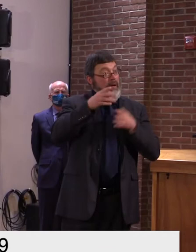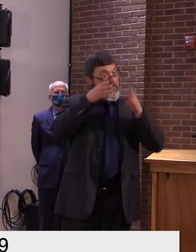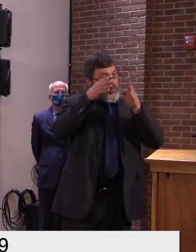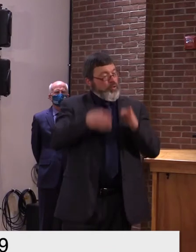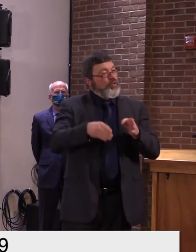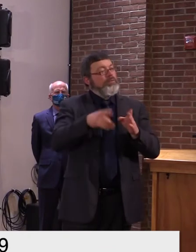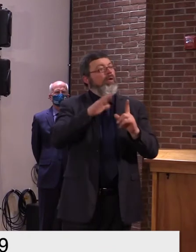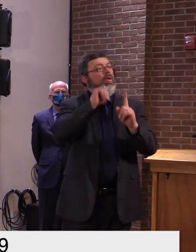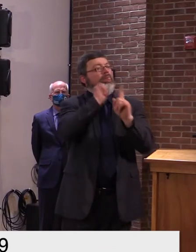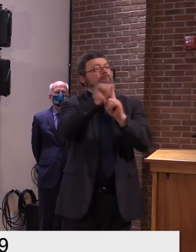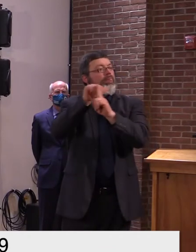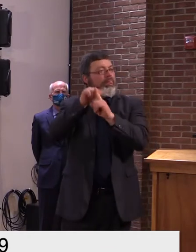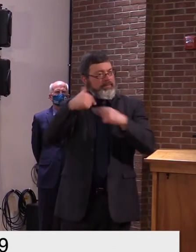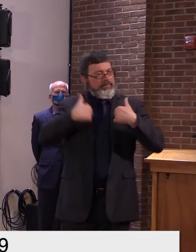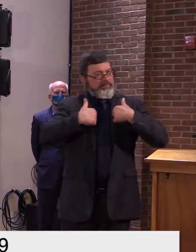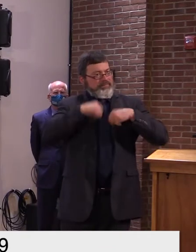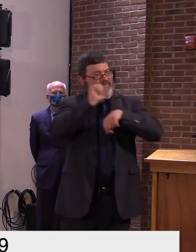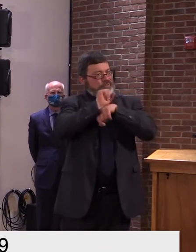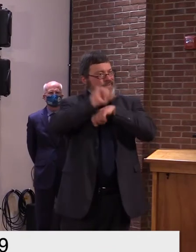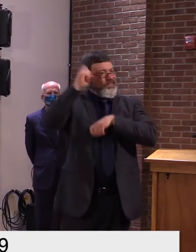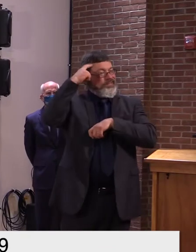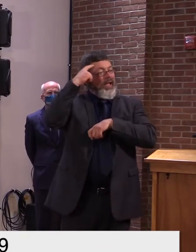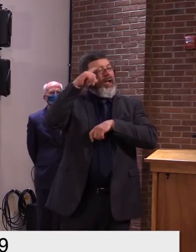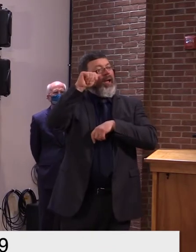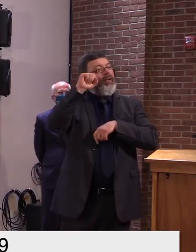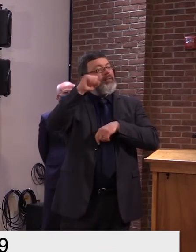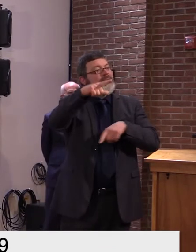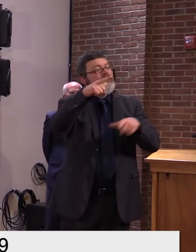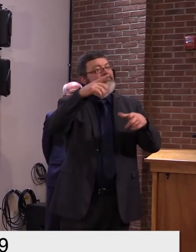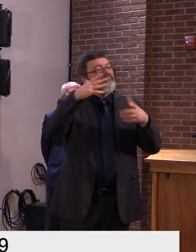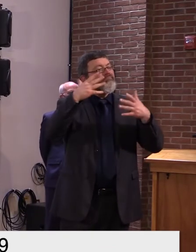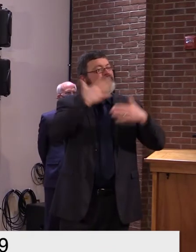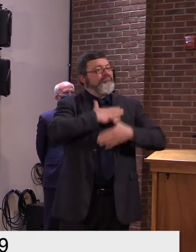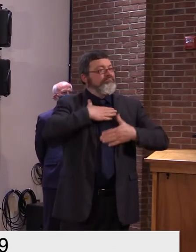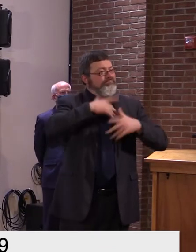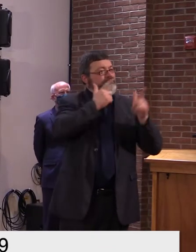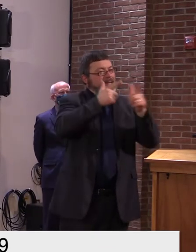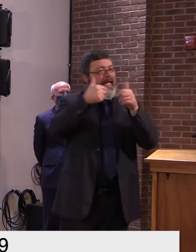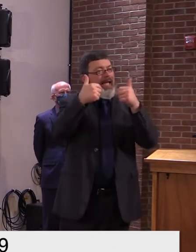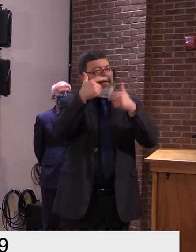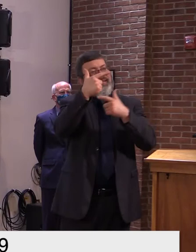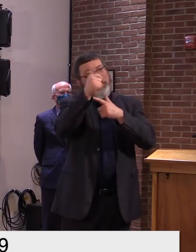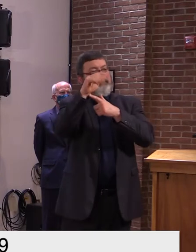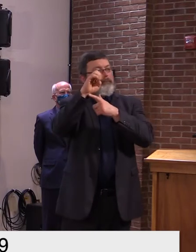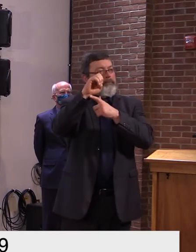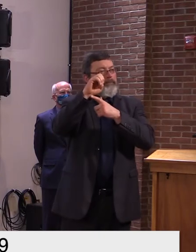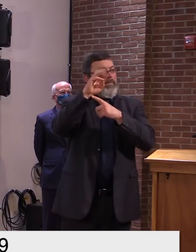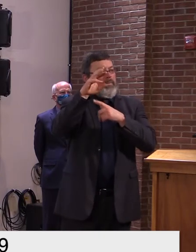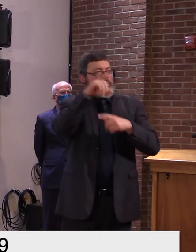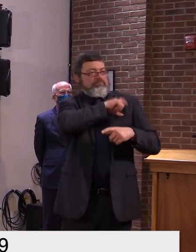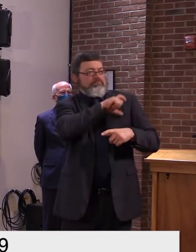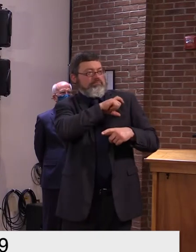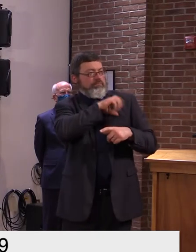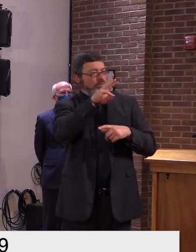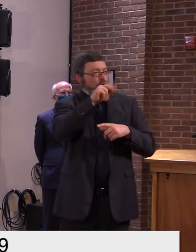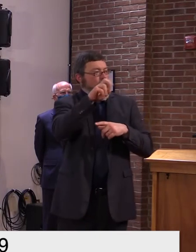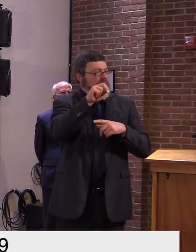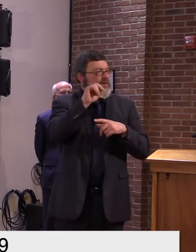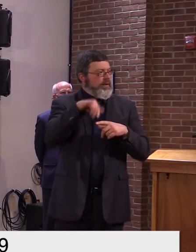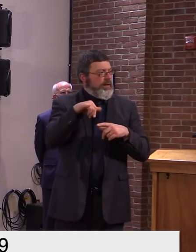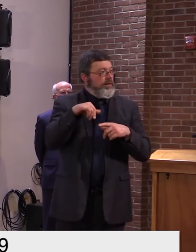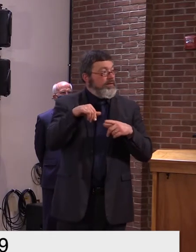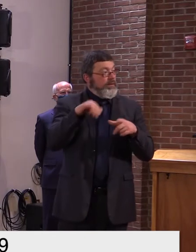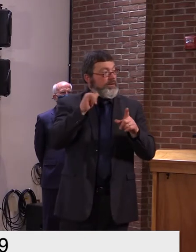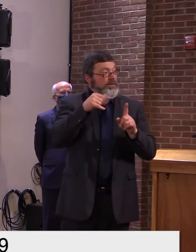One of these individuals was sentenced less than a year ago to 3 years in prison to serve, and obviously was